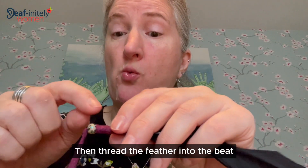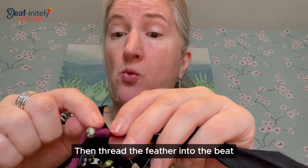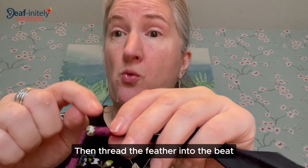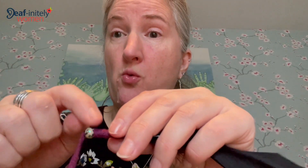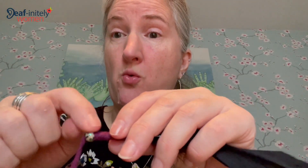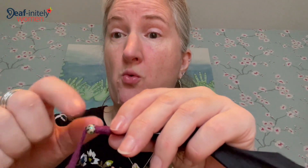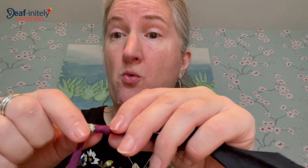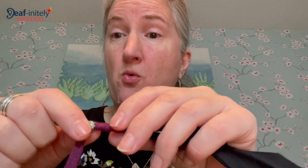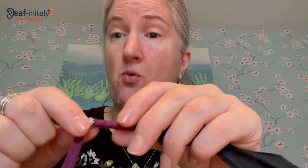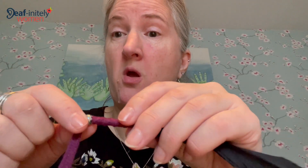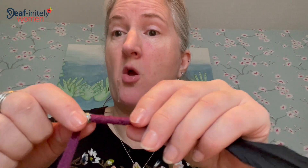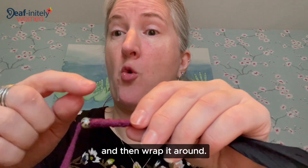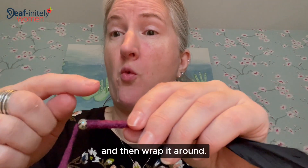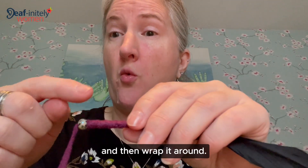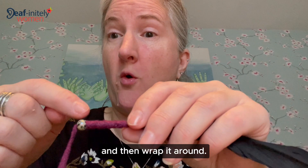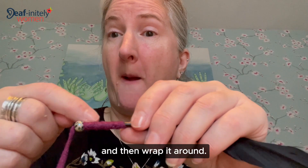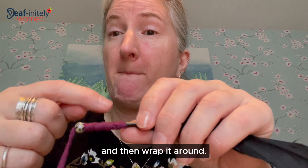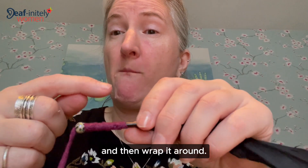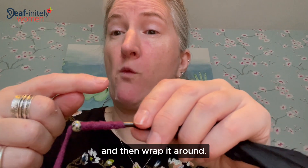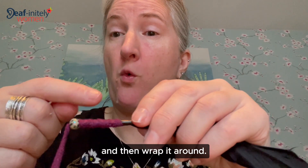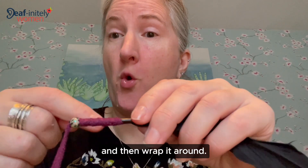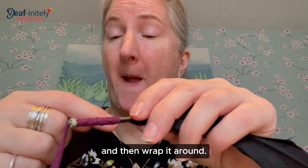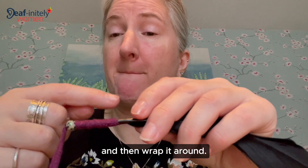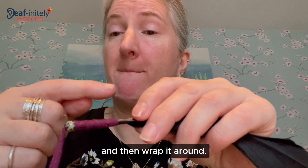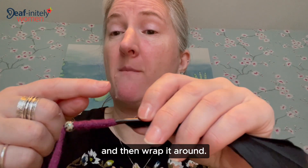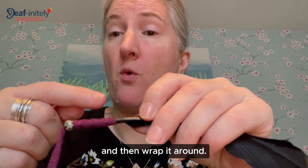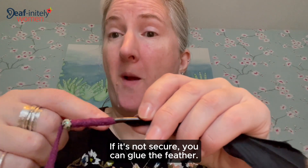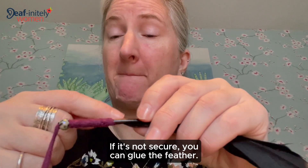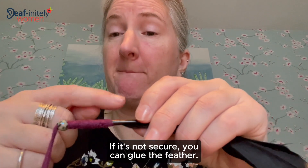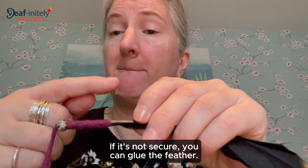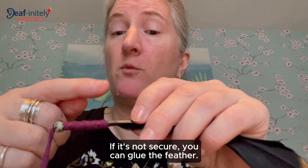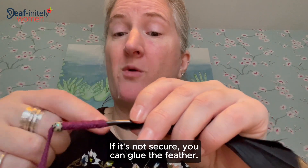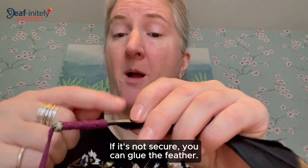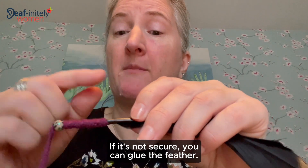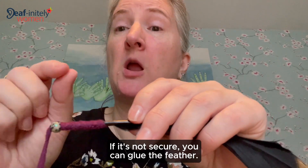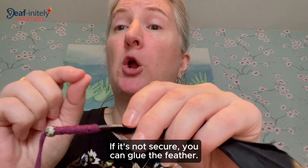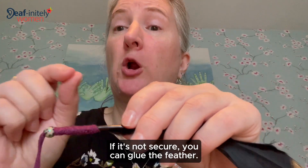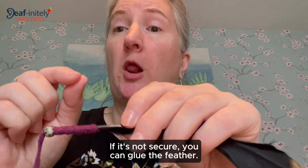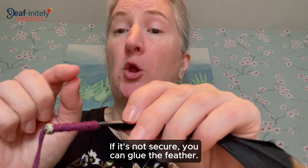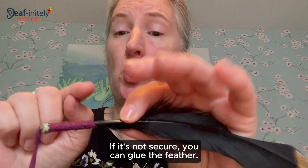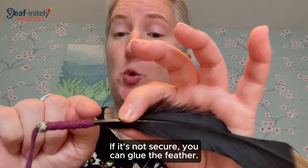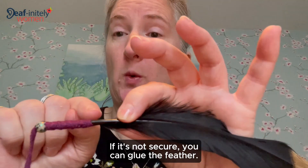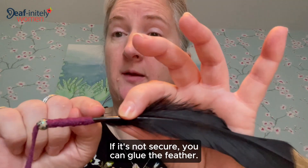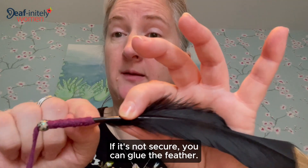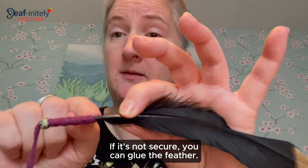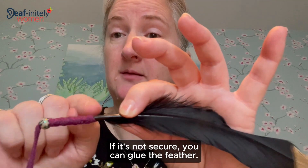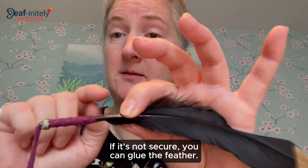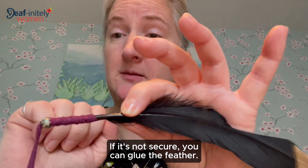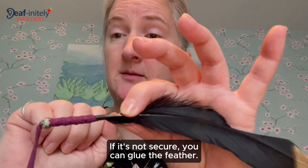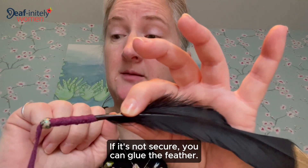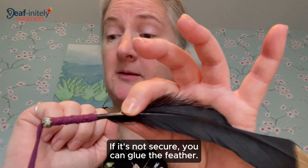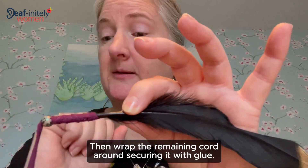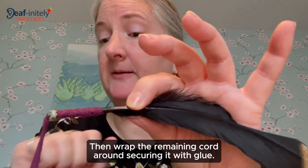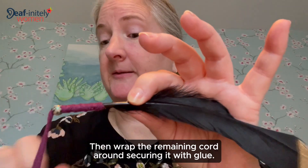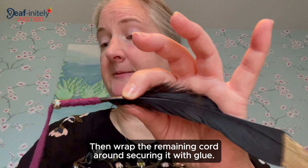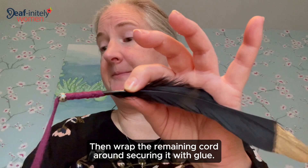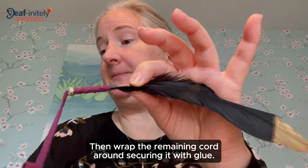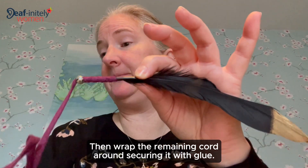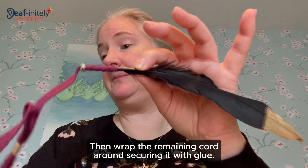bead, and then wrap it around. If it's not secure, you can glue the feather, then wrap the remaining